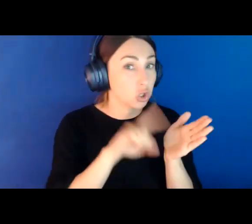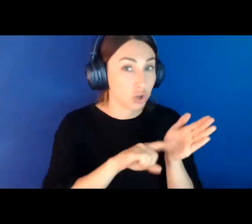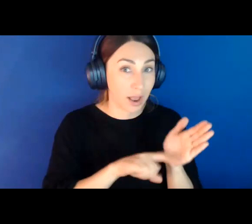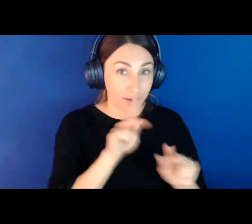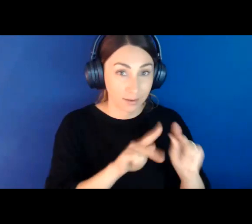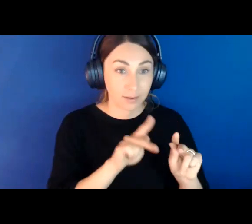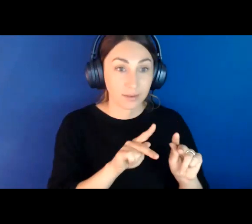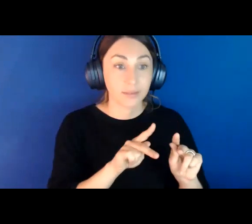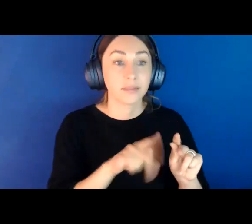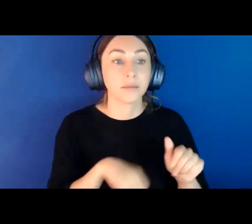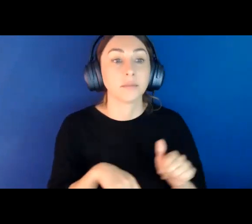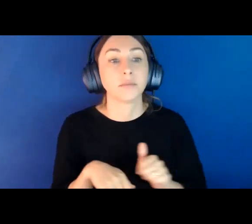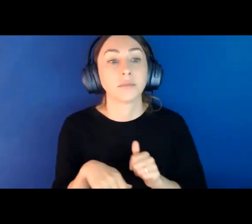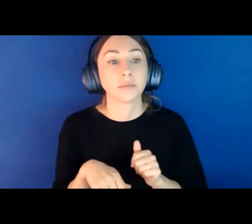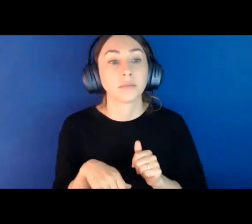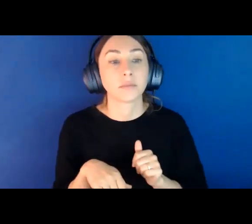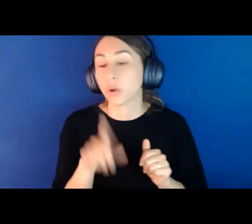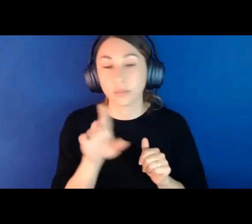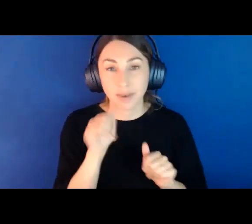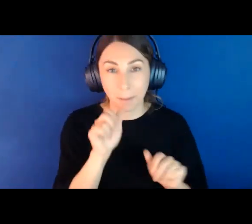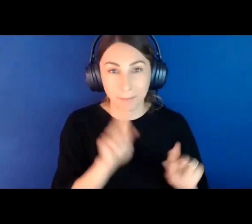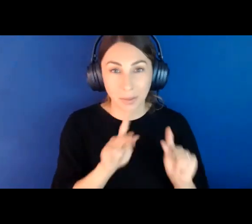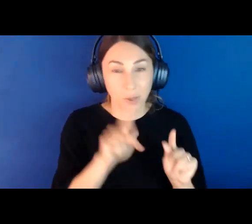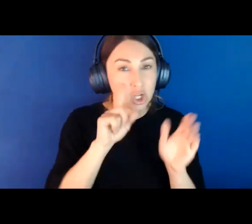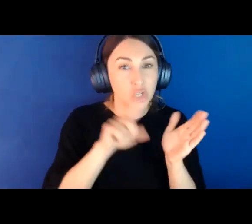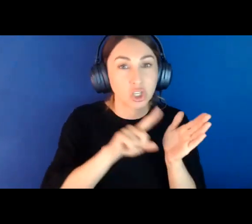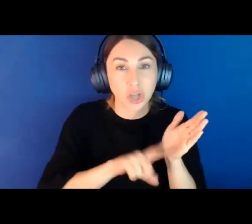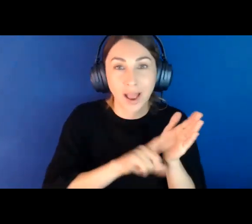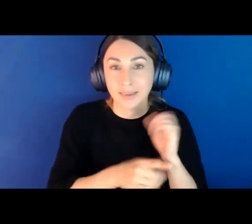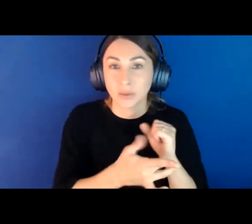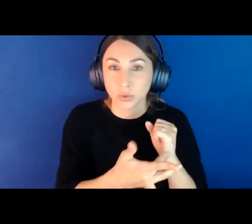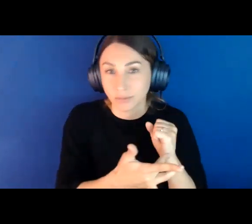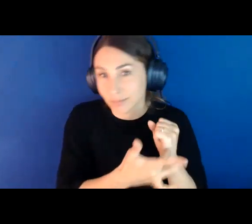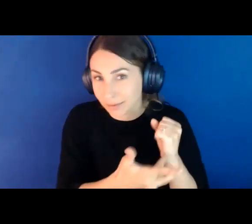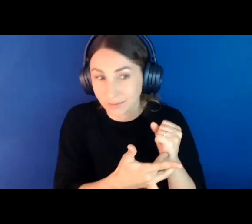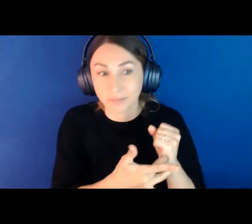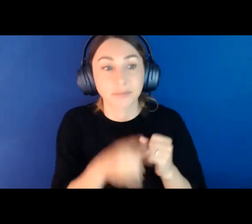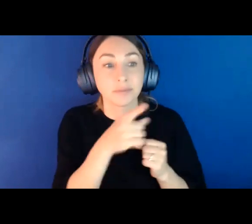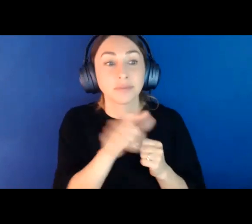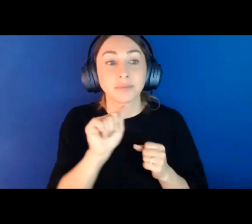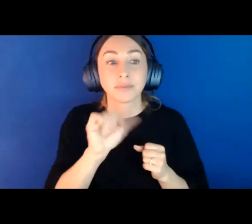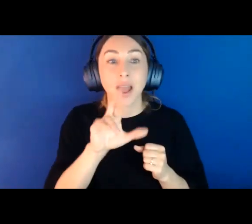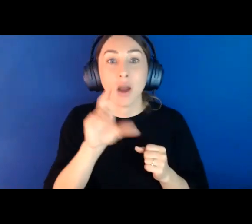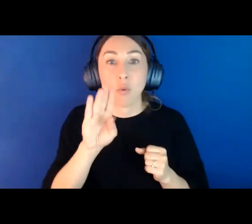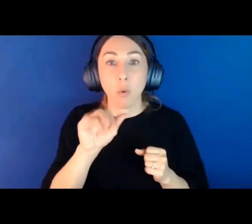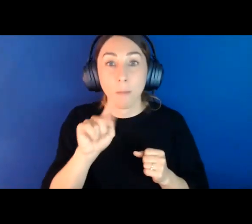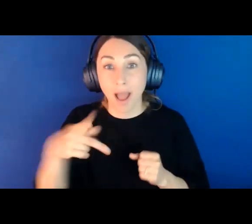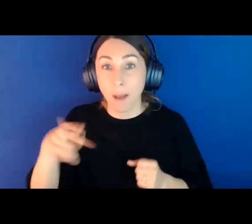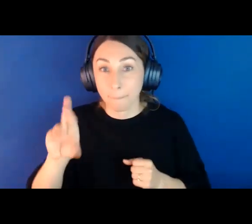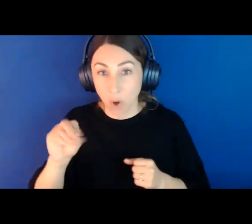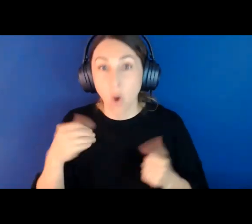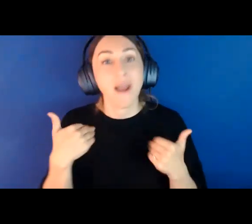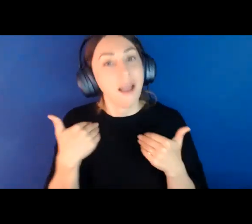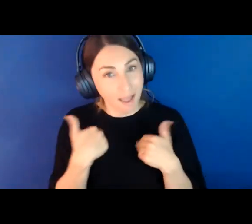in Acrobat Pro, if you have access to it, they do have a good accessibility tester and they are getting